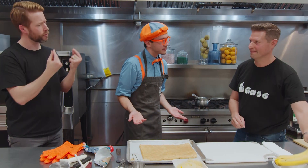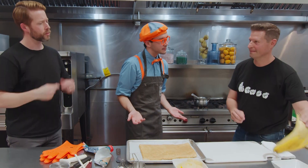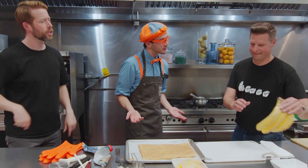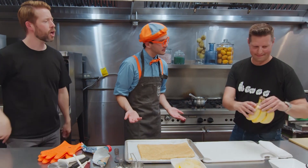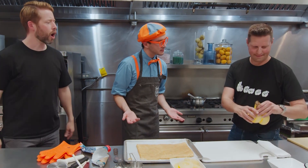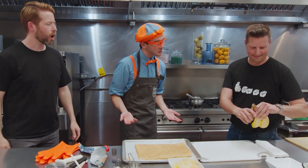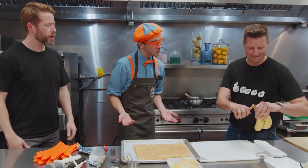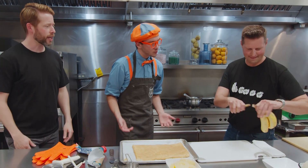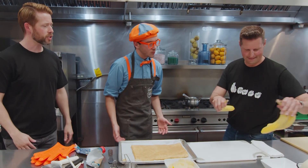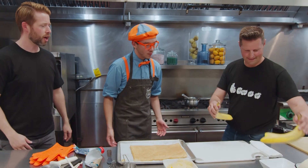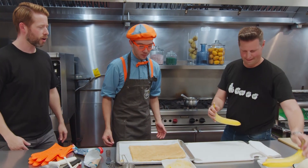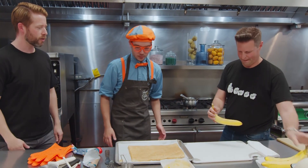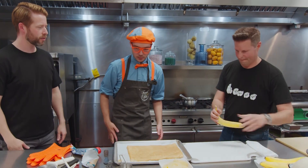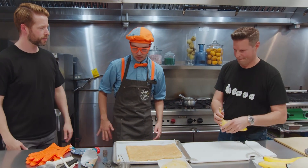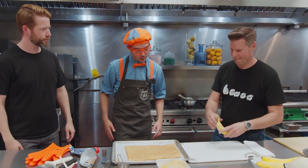we wait?